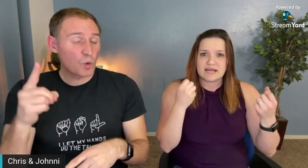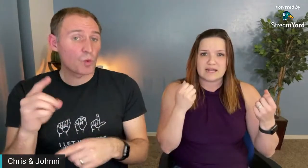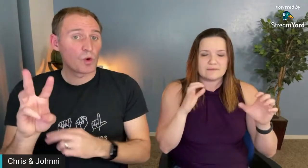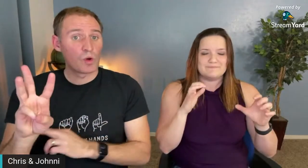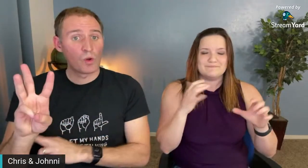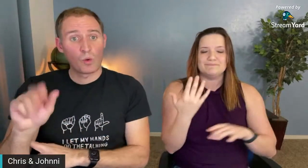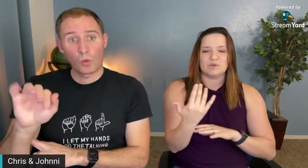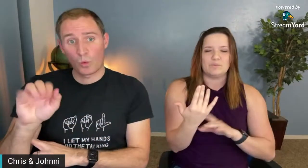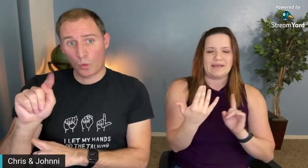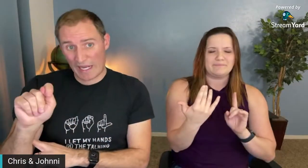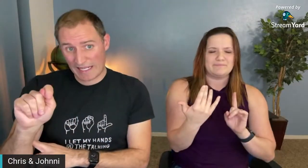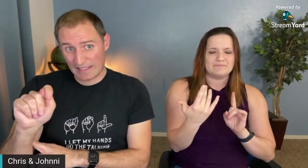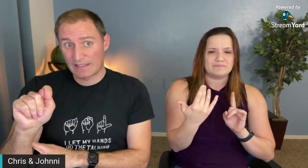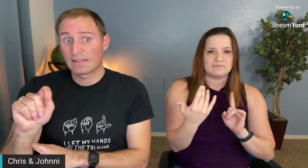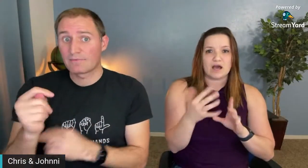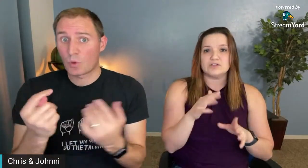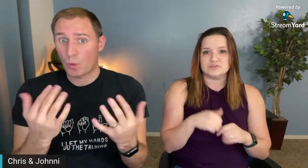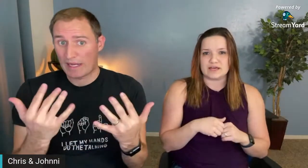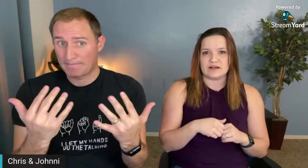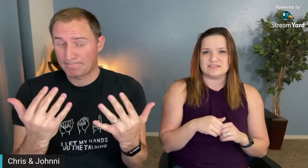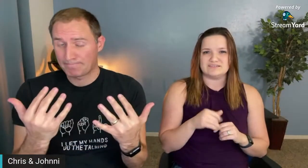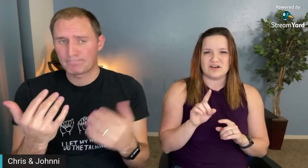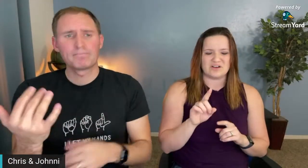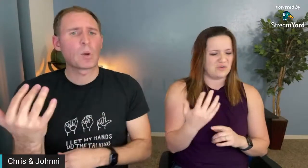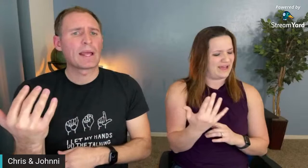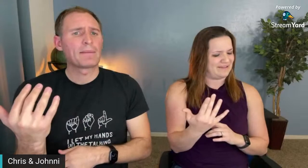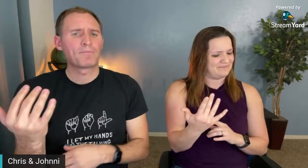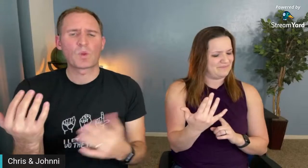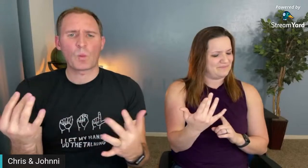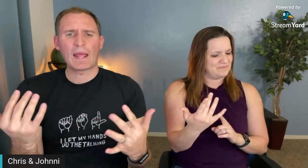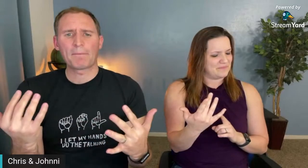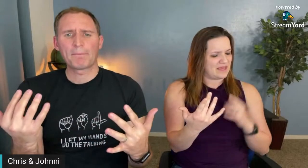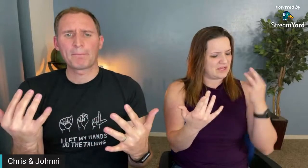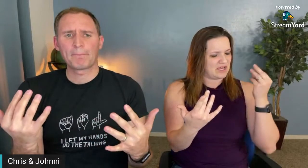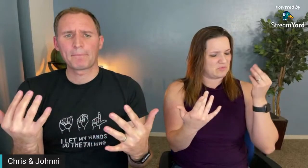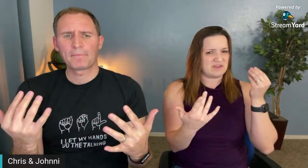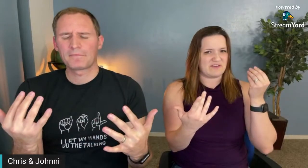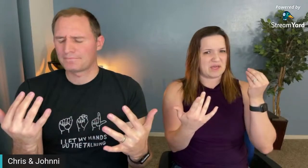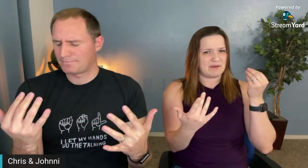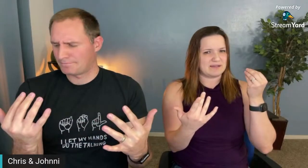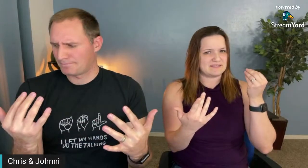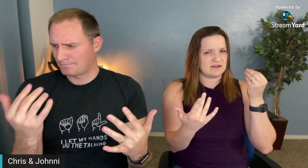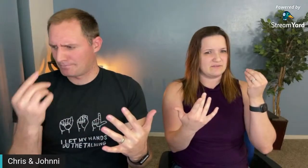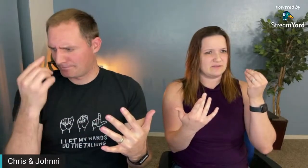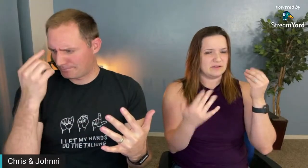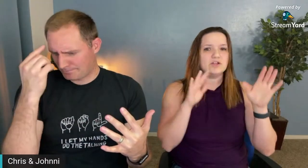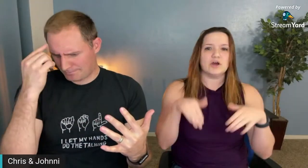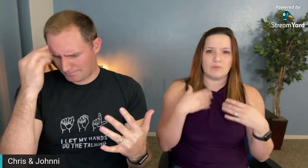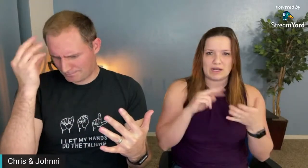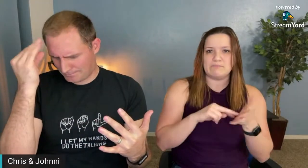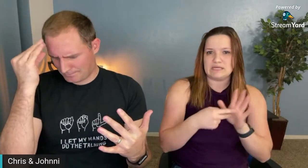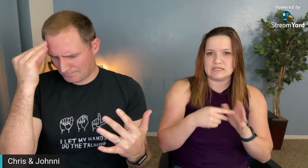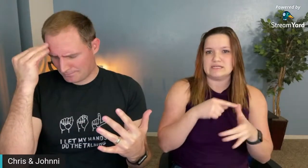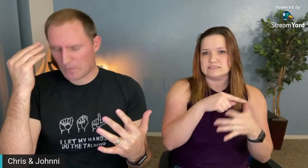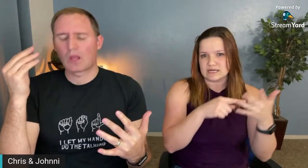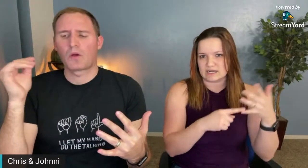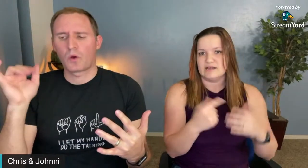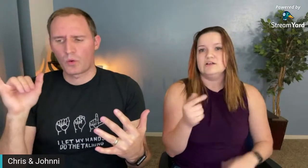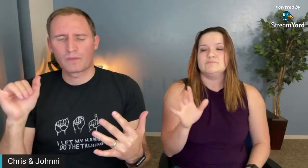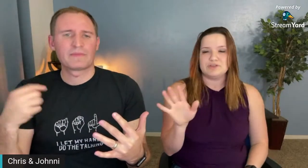signing. Wait, I'll do that. I'll go wait, and like kind of reevaluate myself. No, what I mean is da da da. But you can